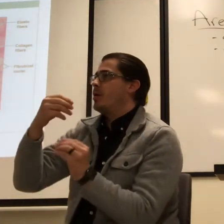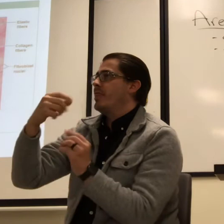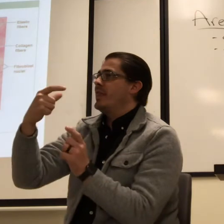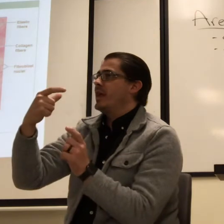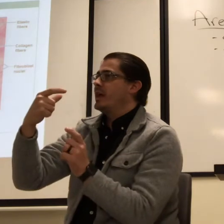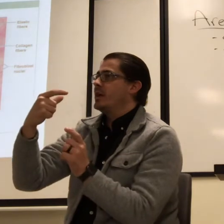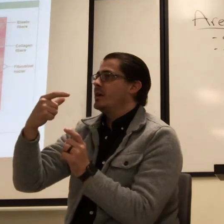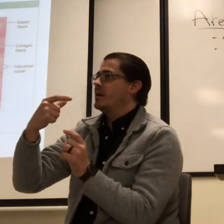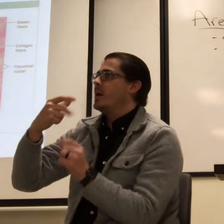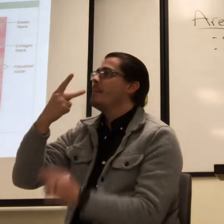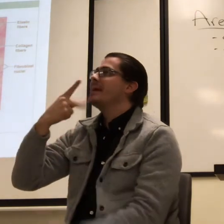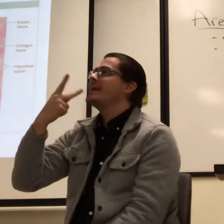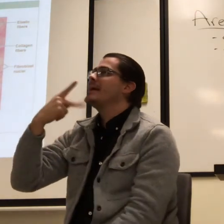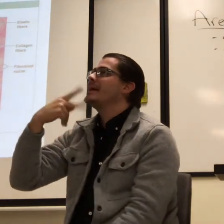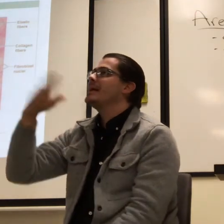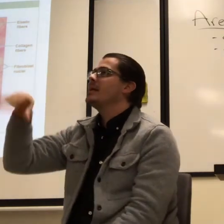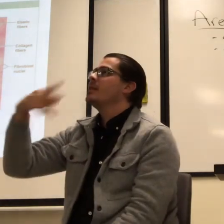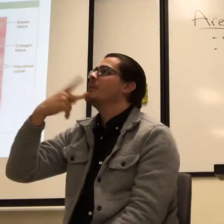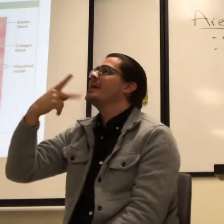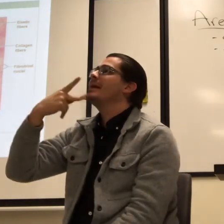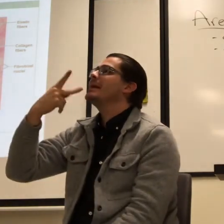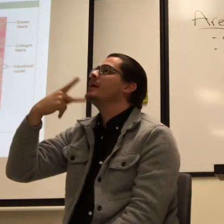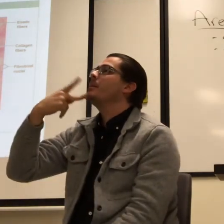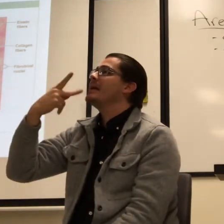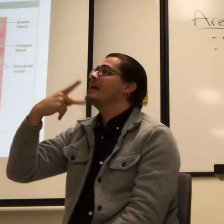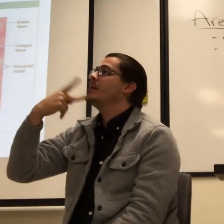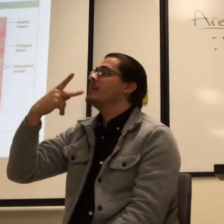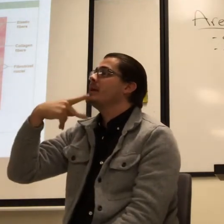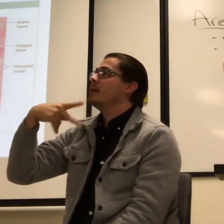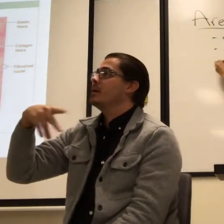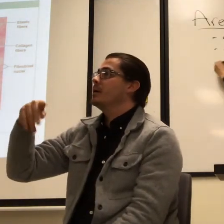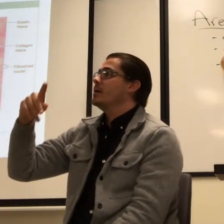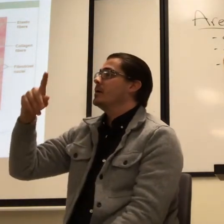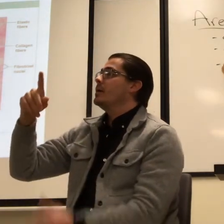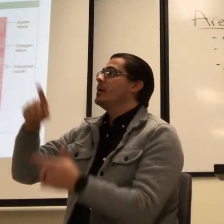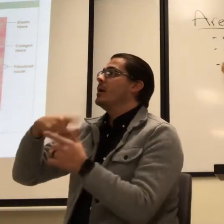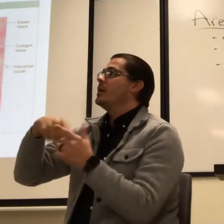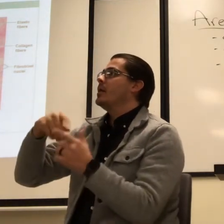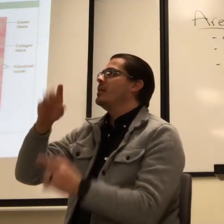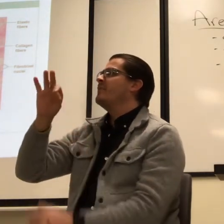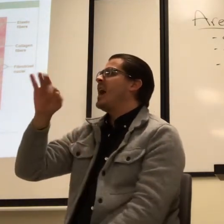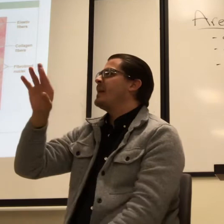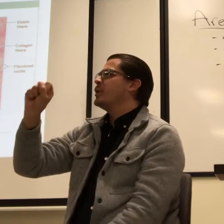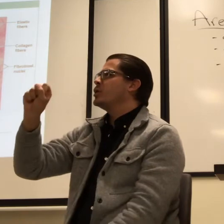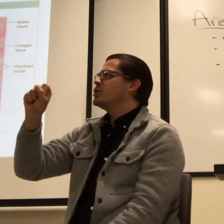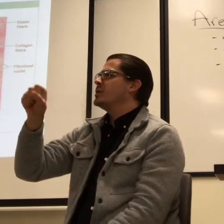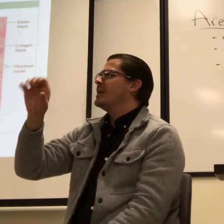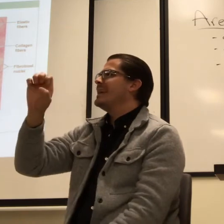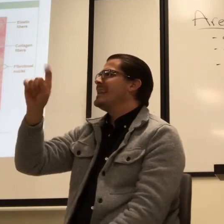dark and thin. So that's how I would describe them. Note the fibroblasts.